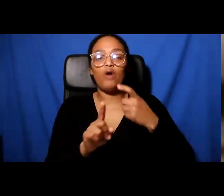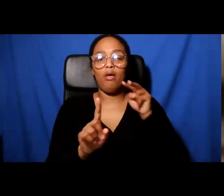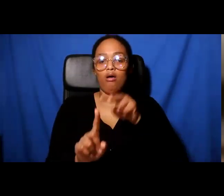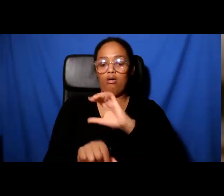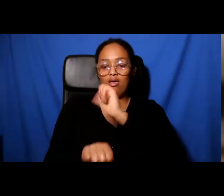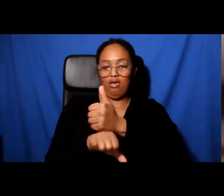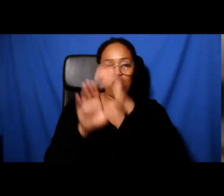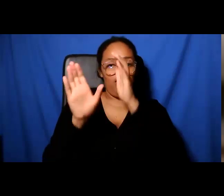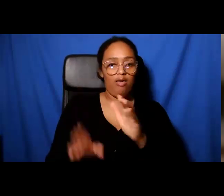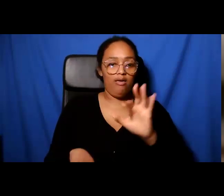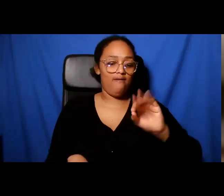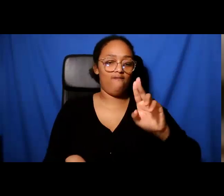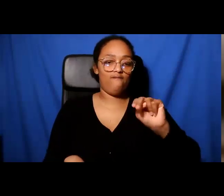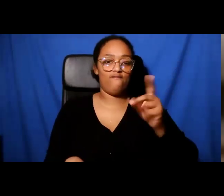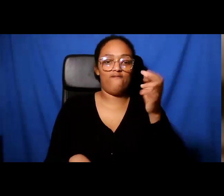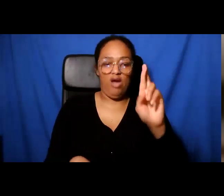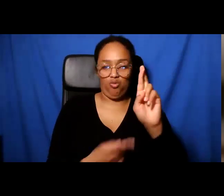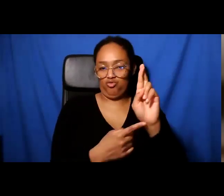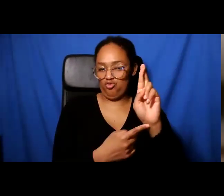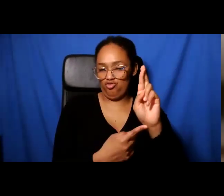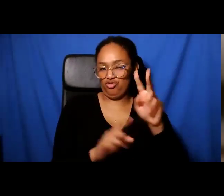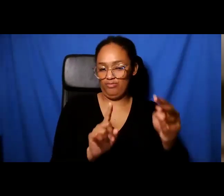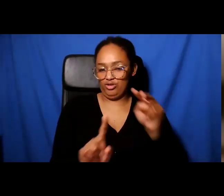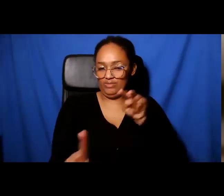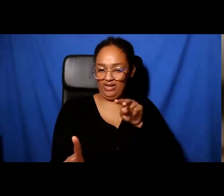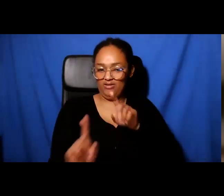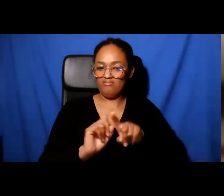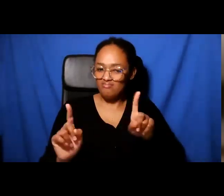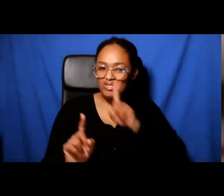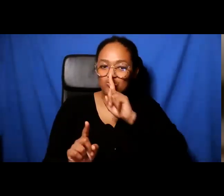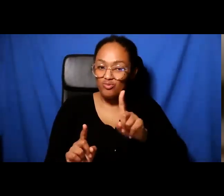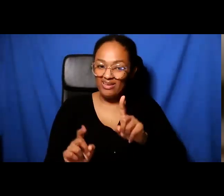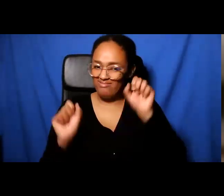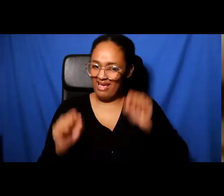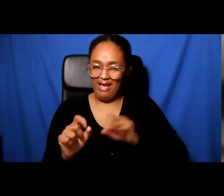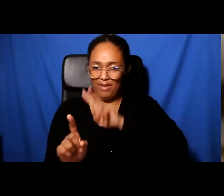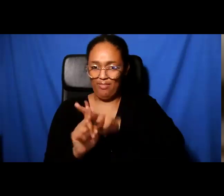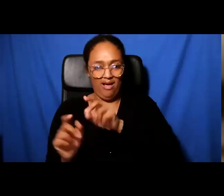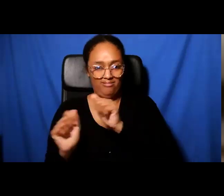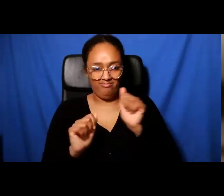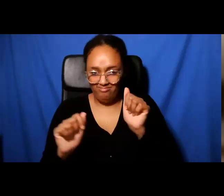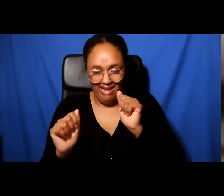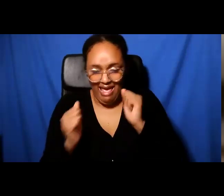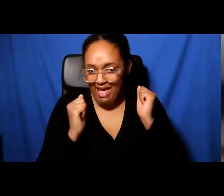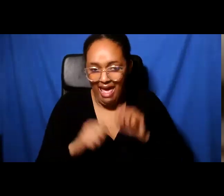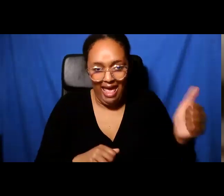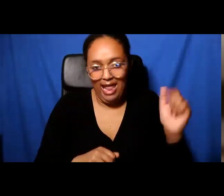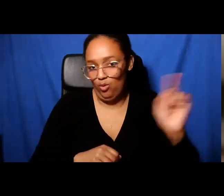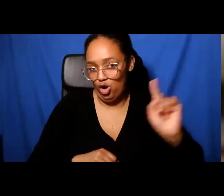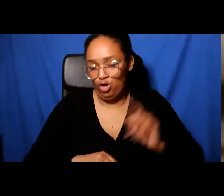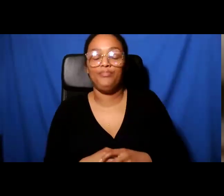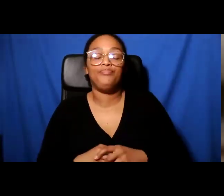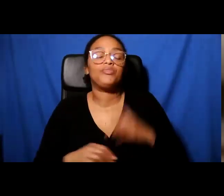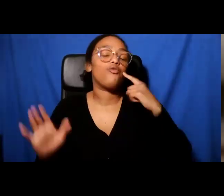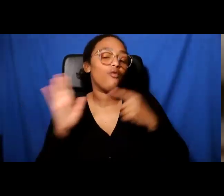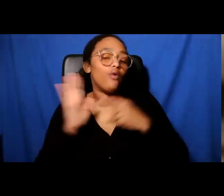the tech industry, but this really works anywhere for whatever you're selling. So let's say I was the founder of a new sports drink